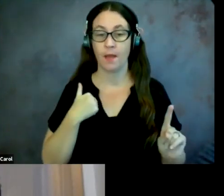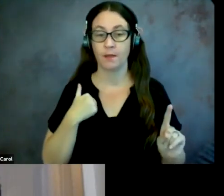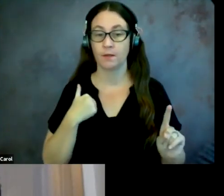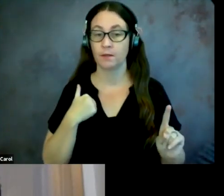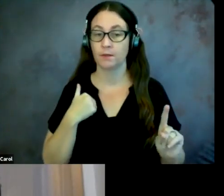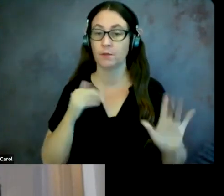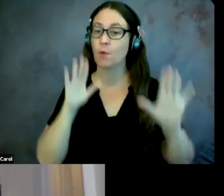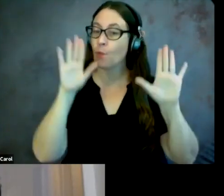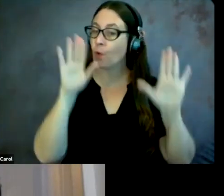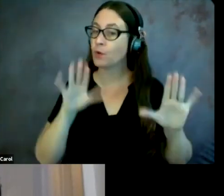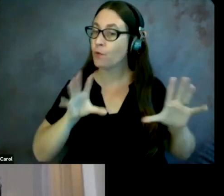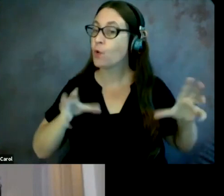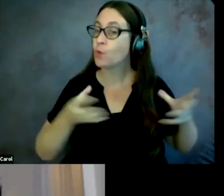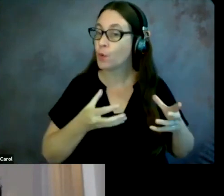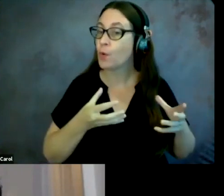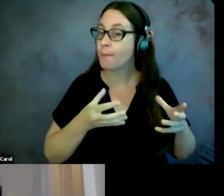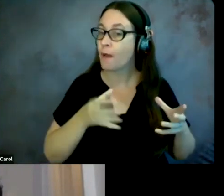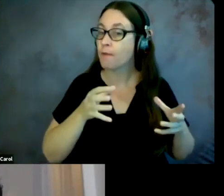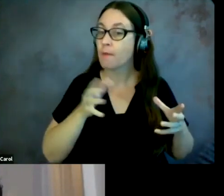group of moms,